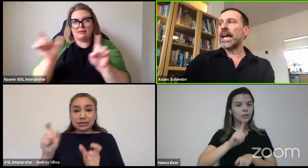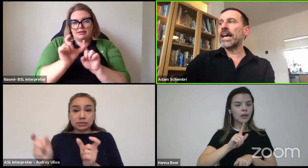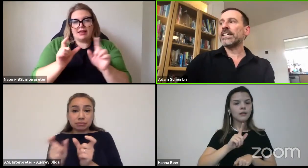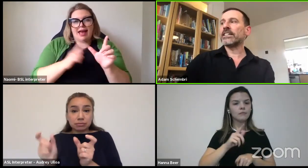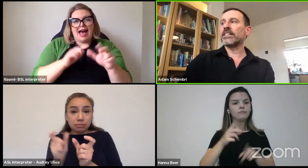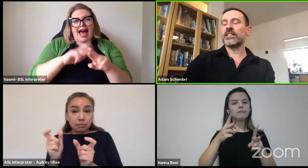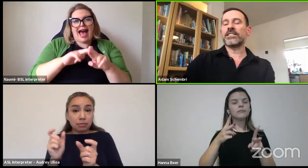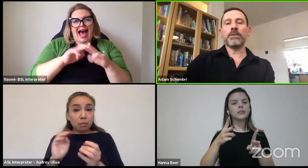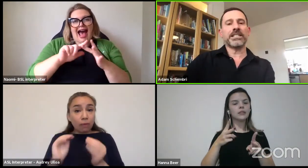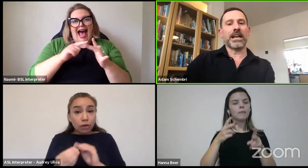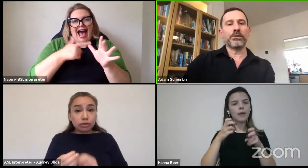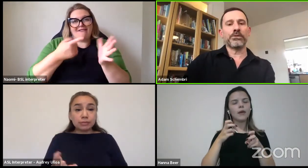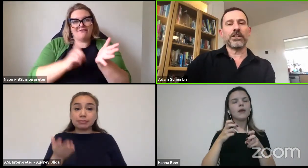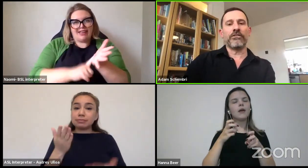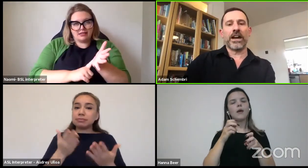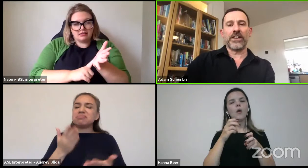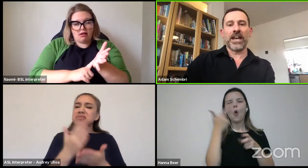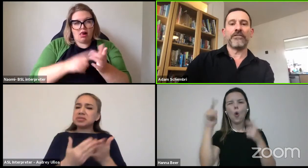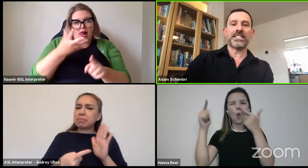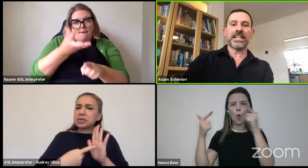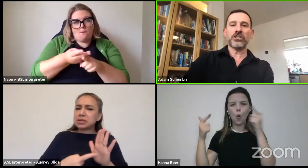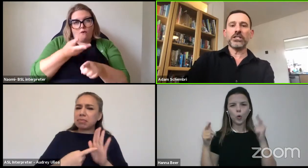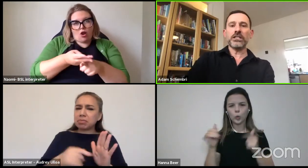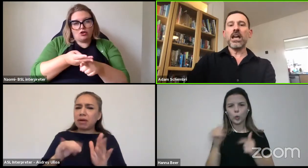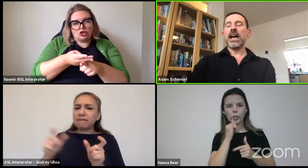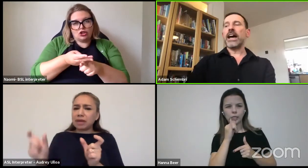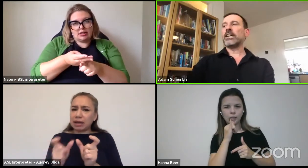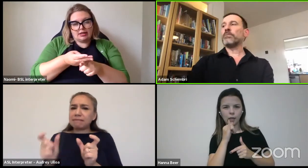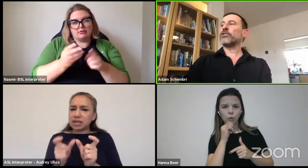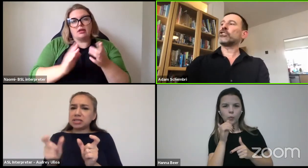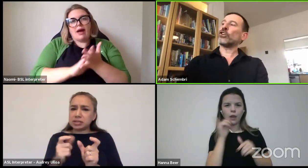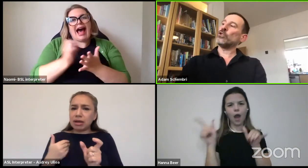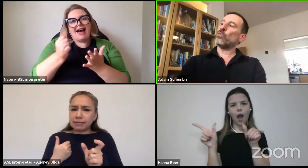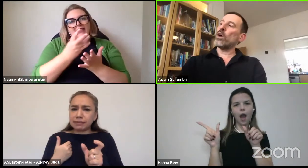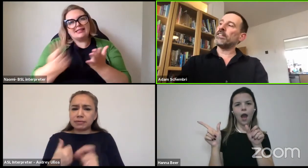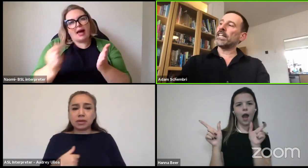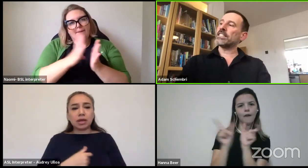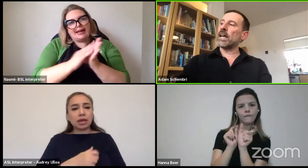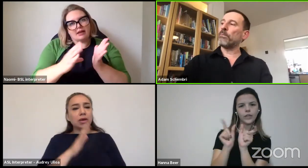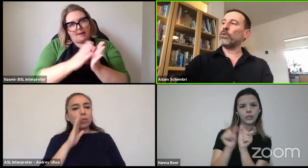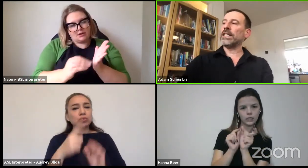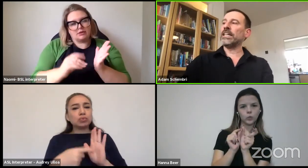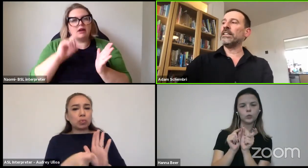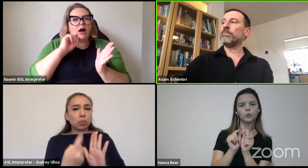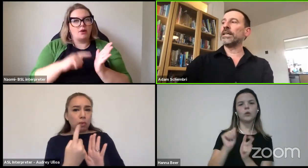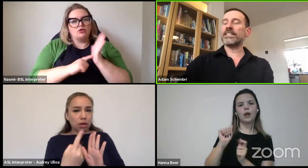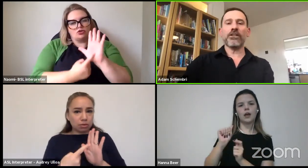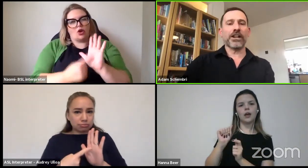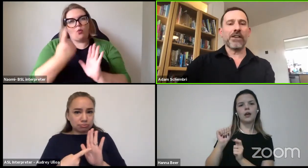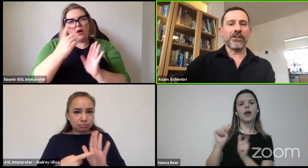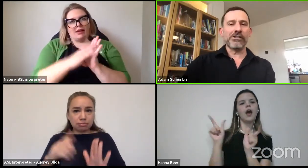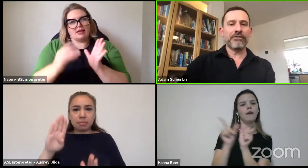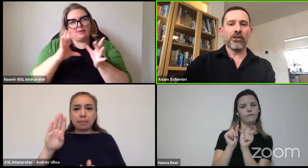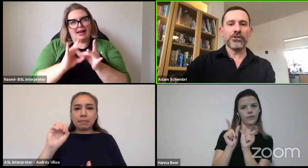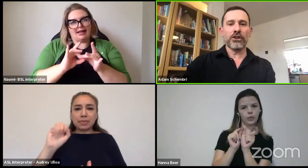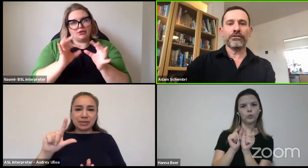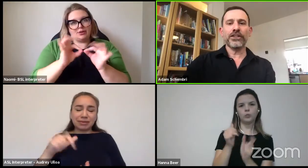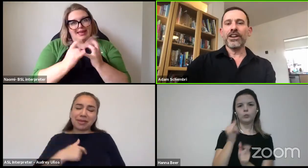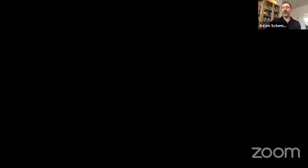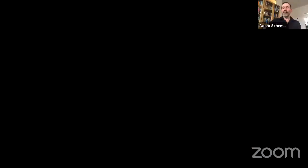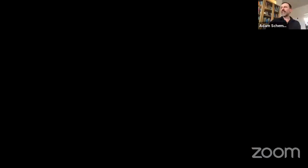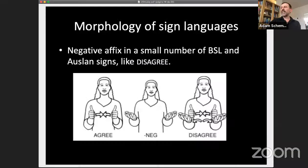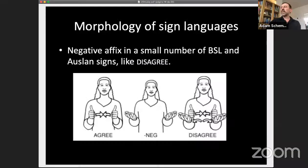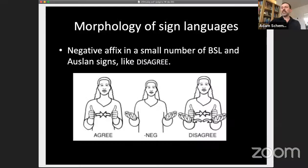you can get some examples of affixation. And I'm going to show you one example in BSL that I'm very fond